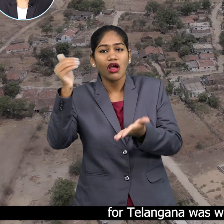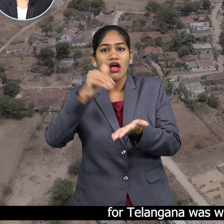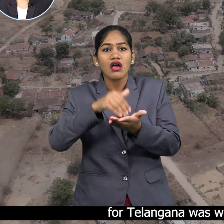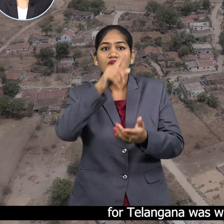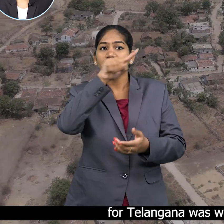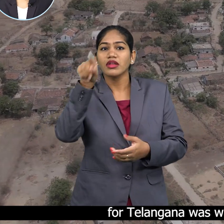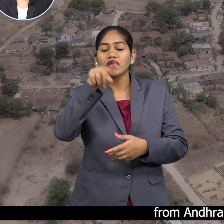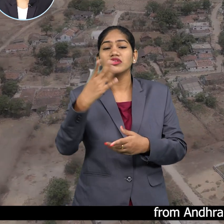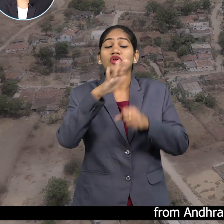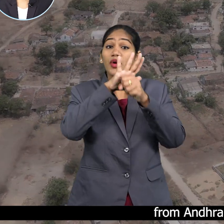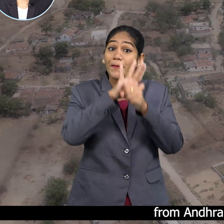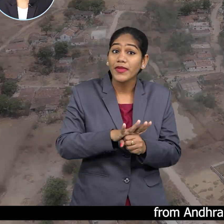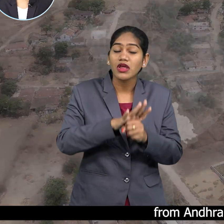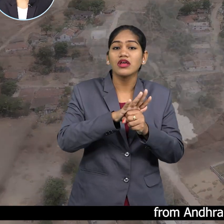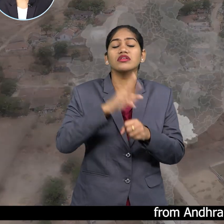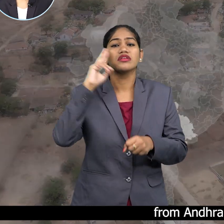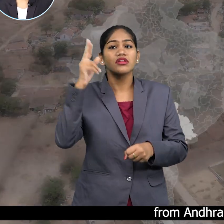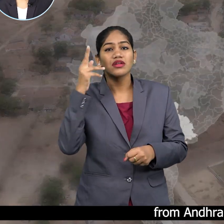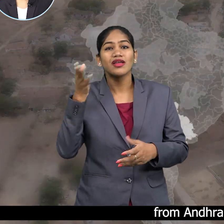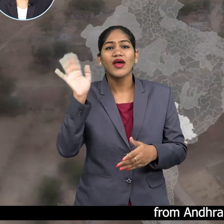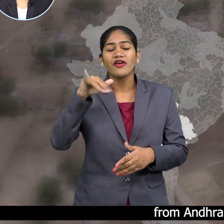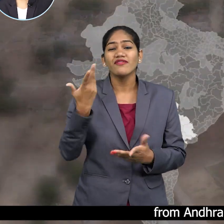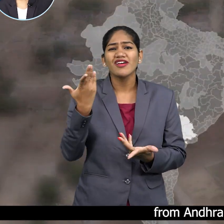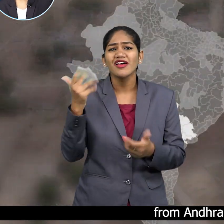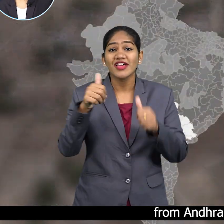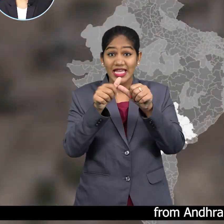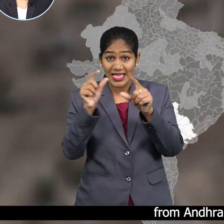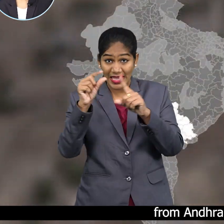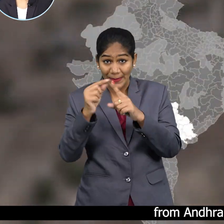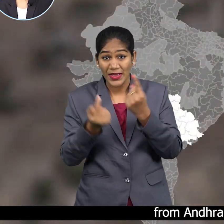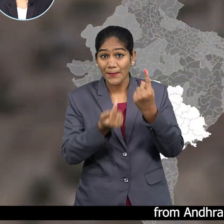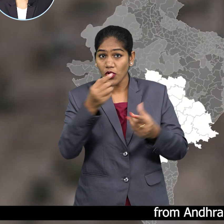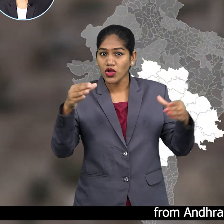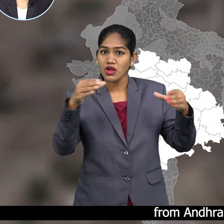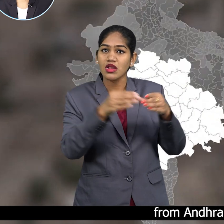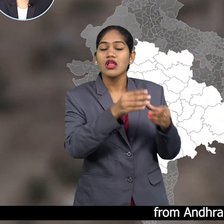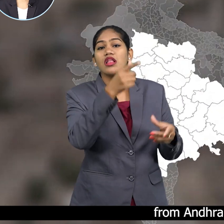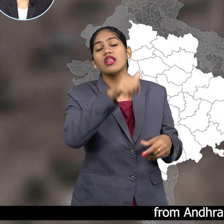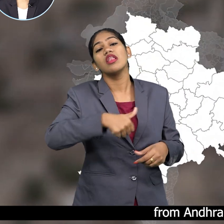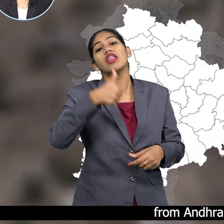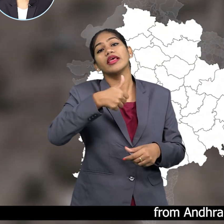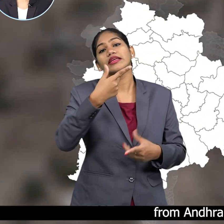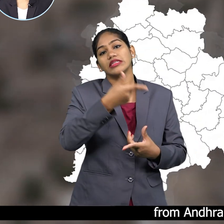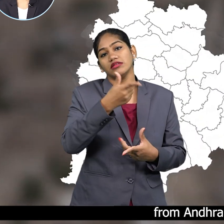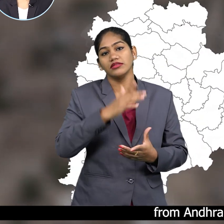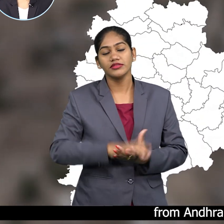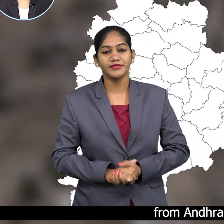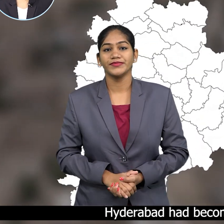pressure from Andhra political leaders.